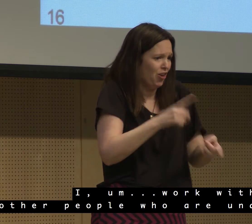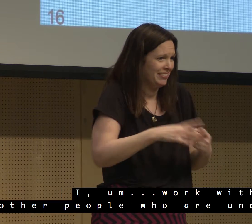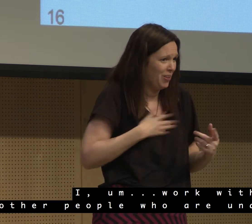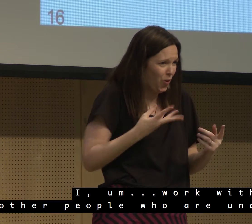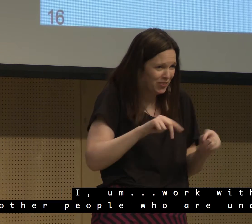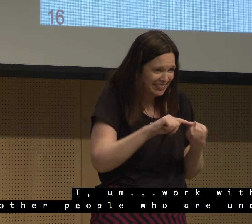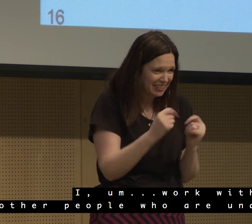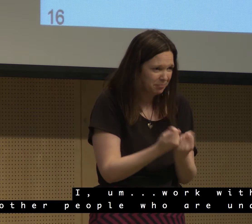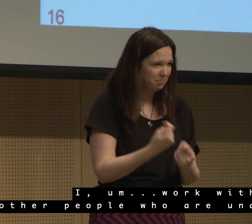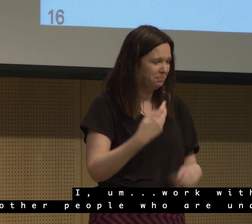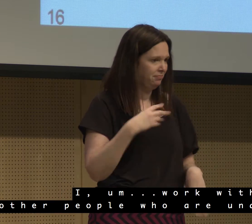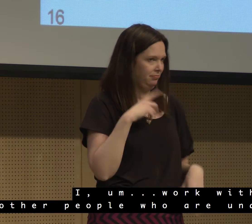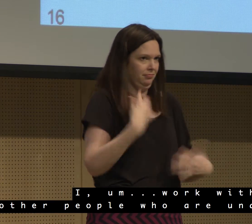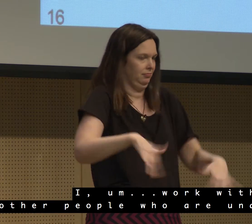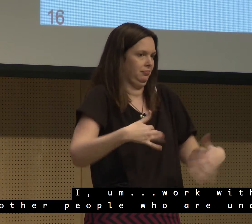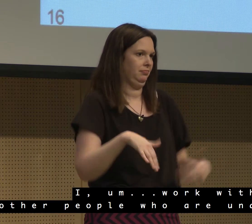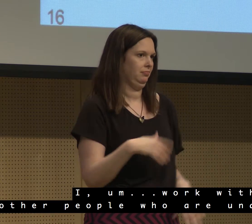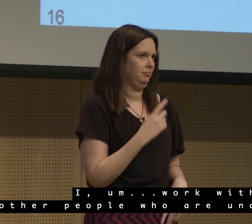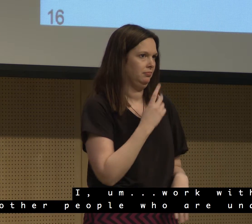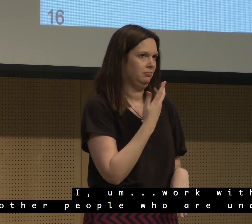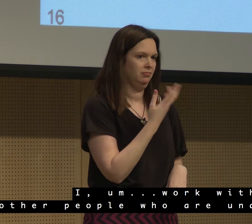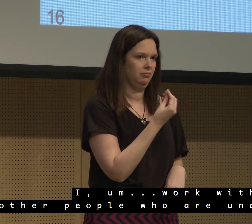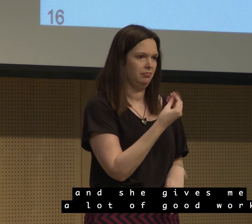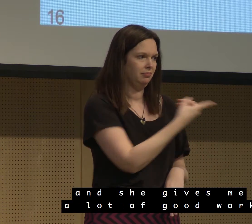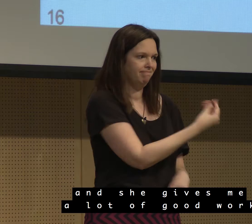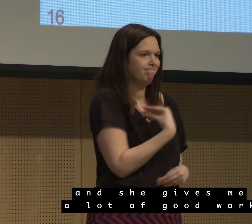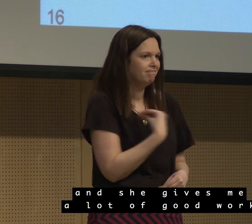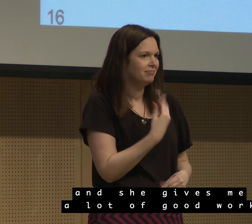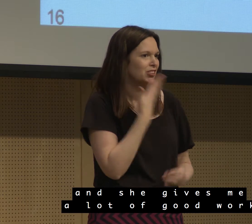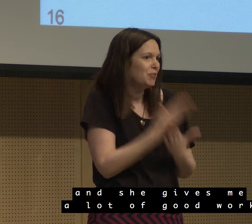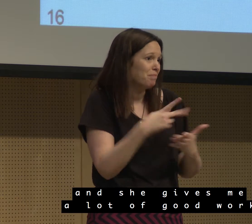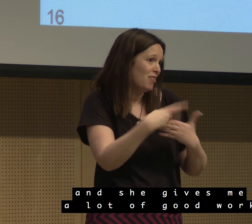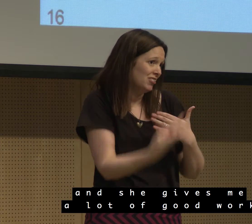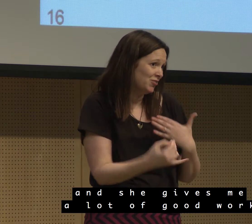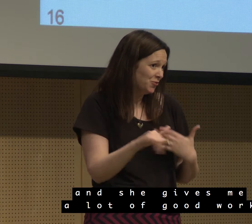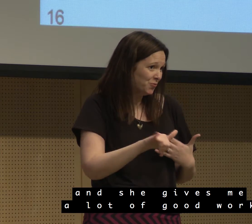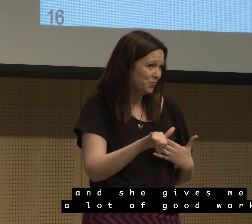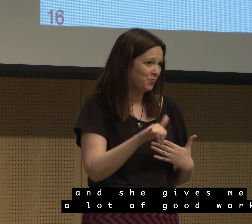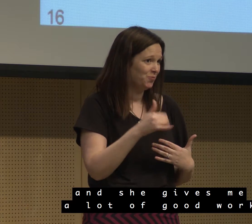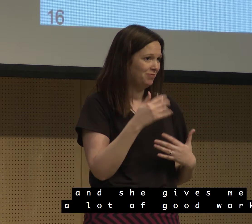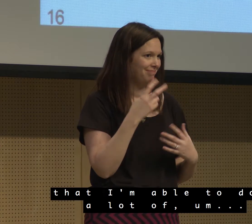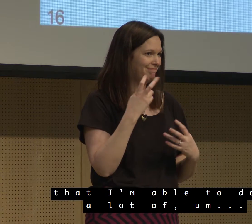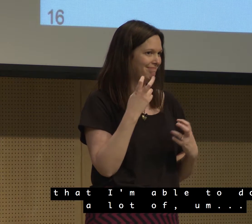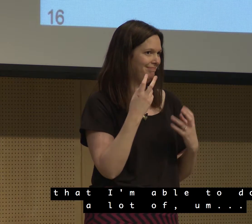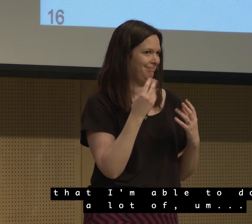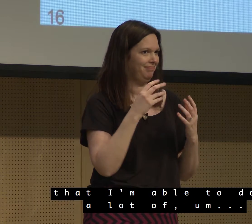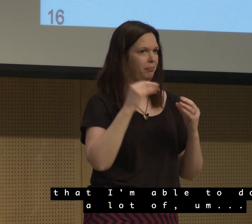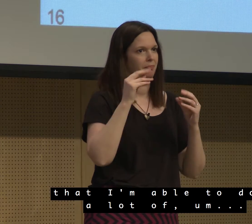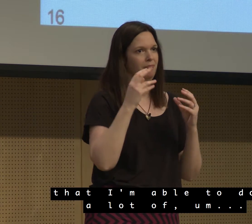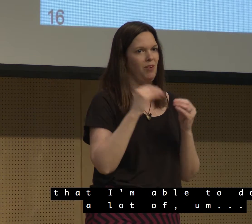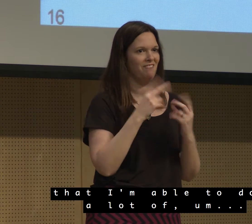I work with other people who are under me, and she gives me a lot of good work that I'm able to do. A lot